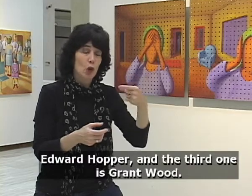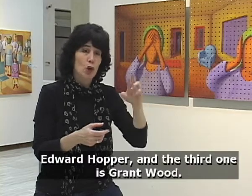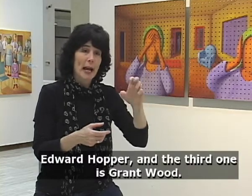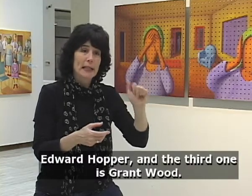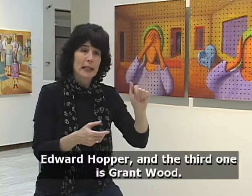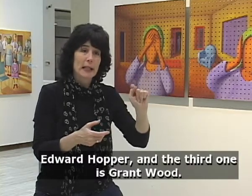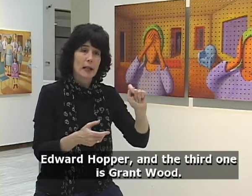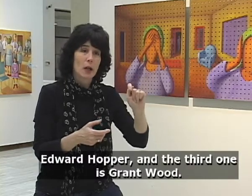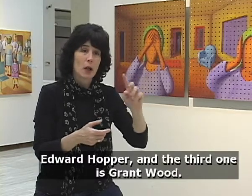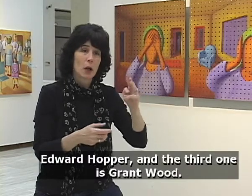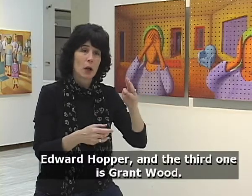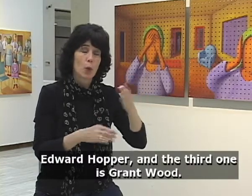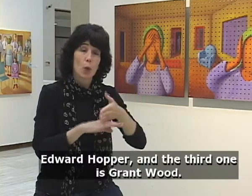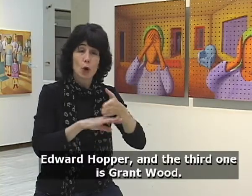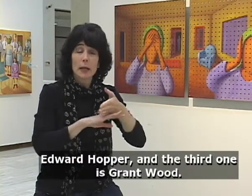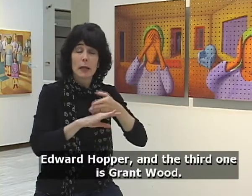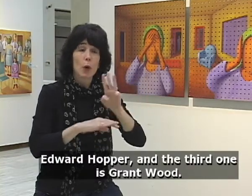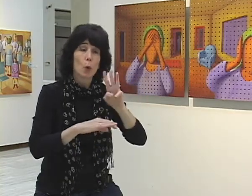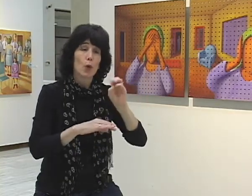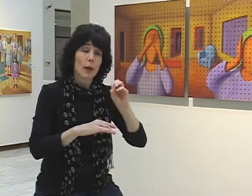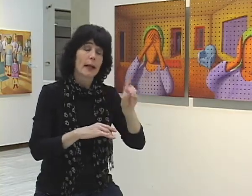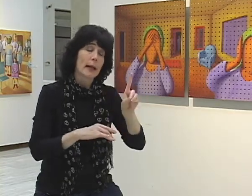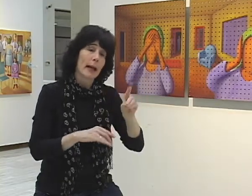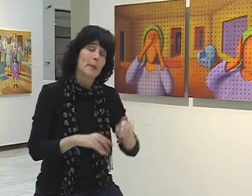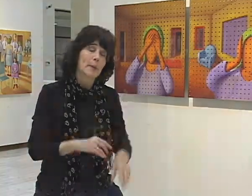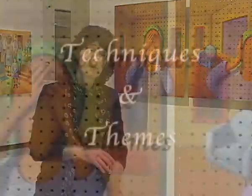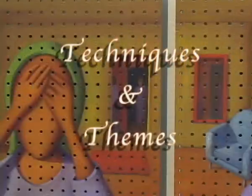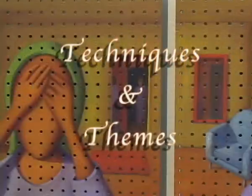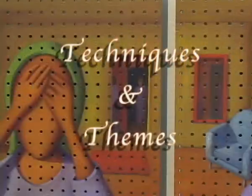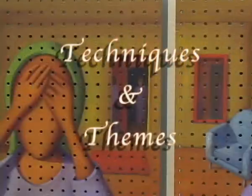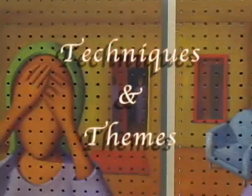and the third one is Grant Wood.